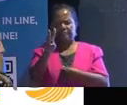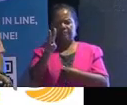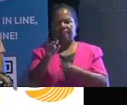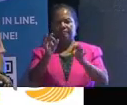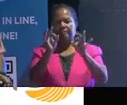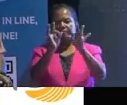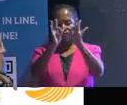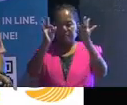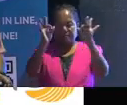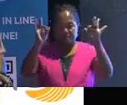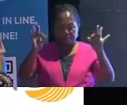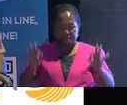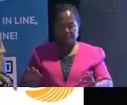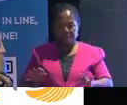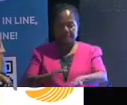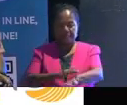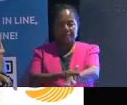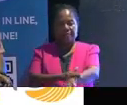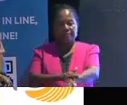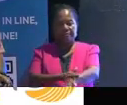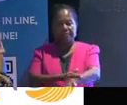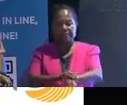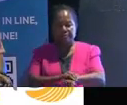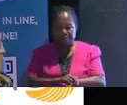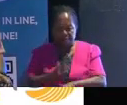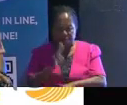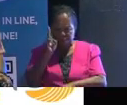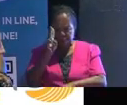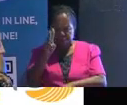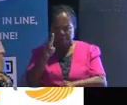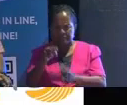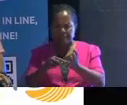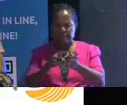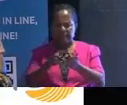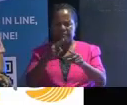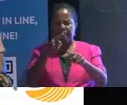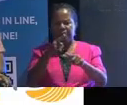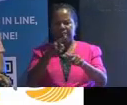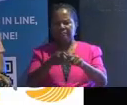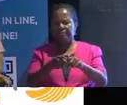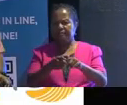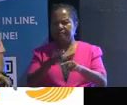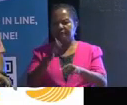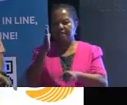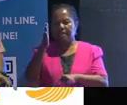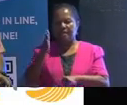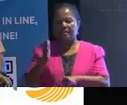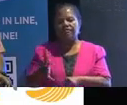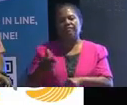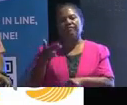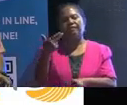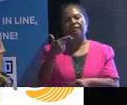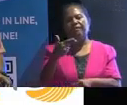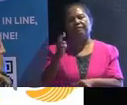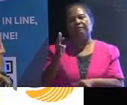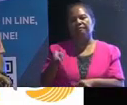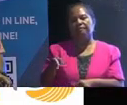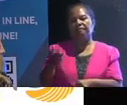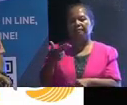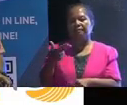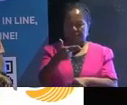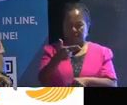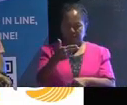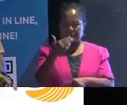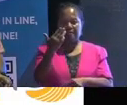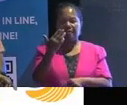fonts in blue font. It's saying tax of 58.38. That's the tax on the